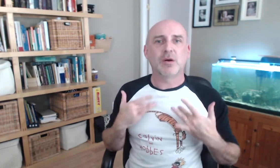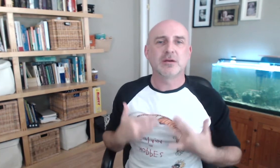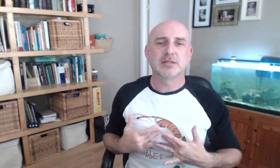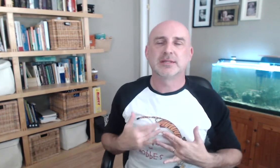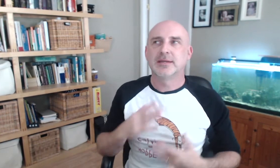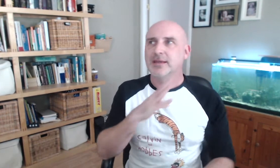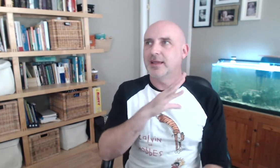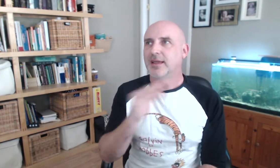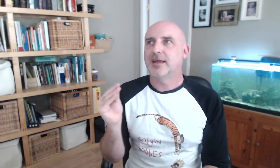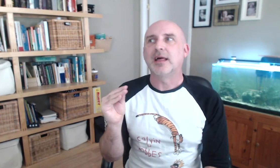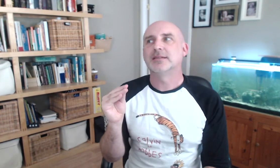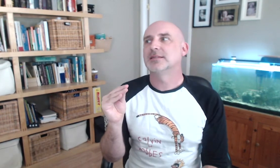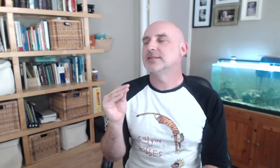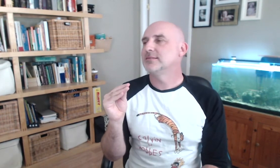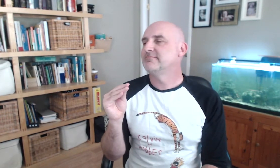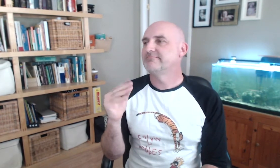heart and